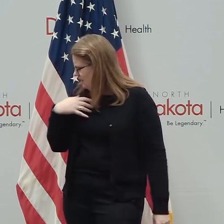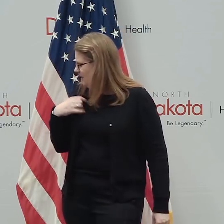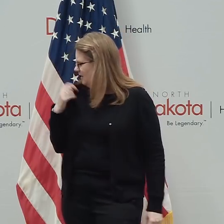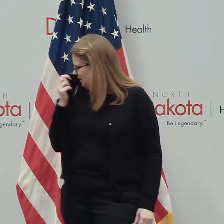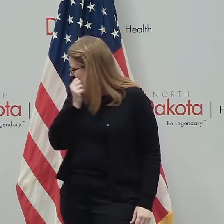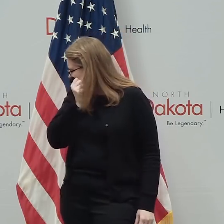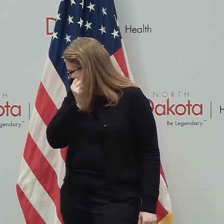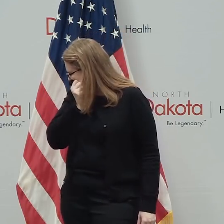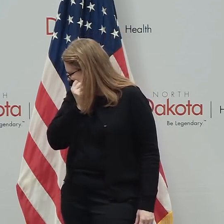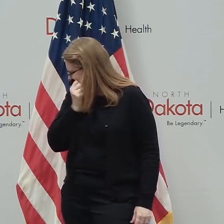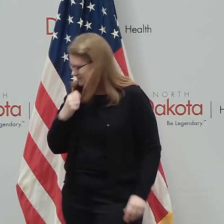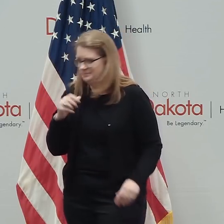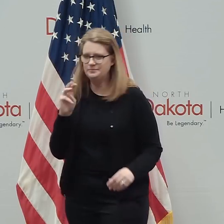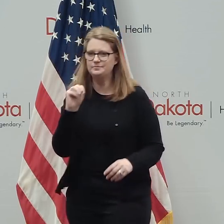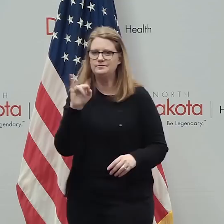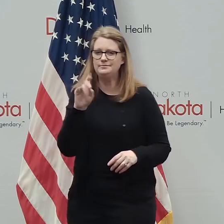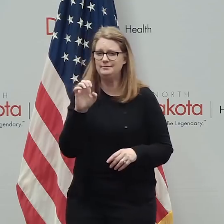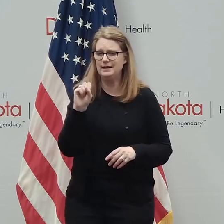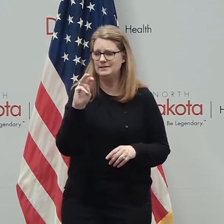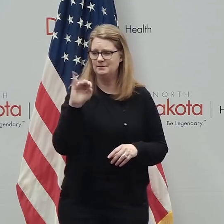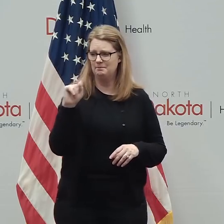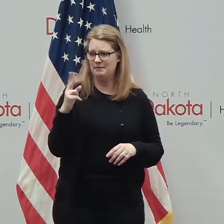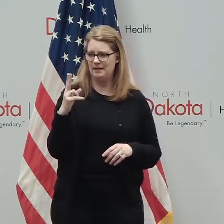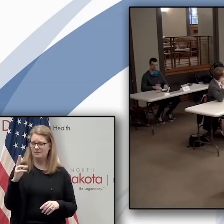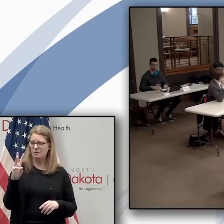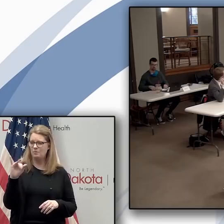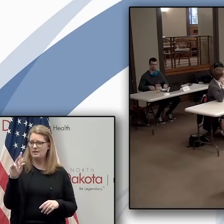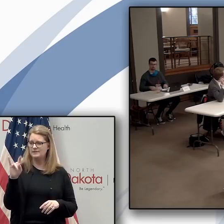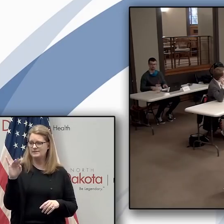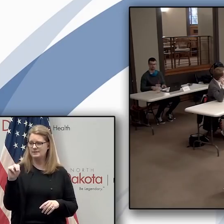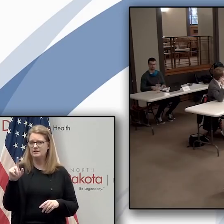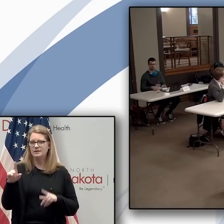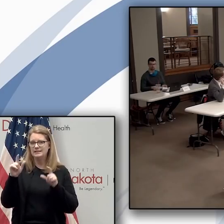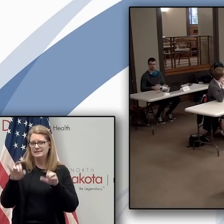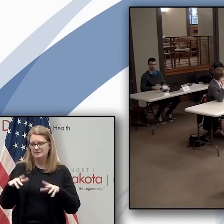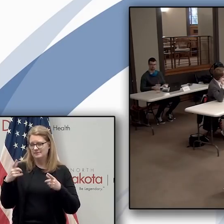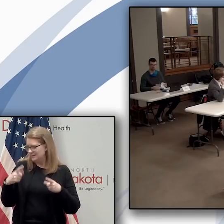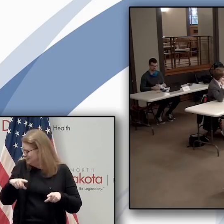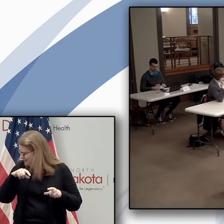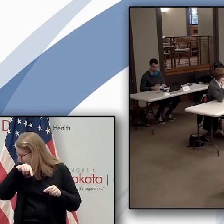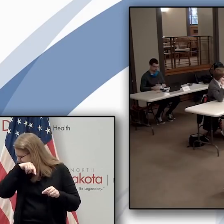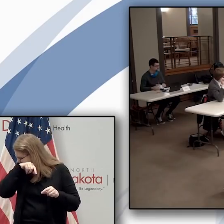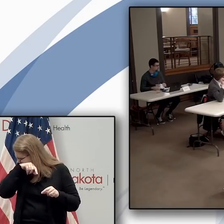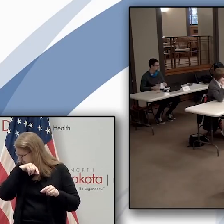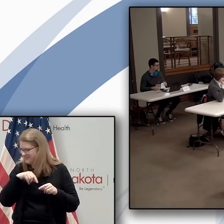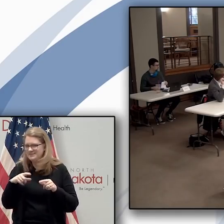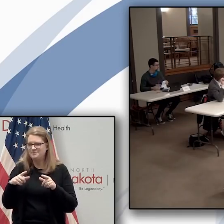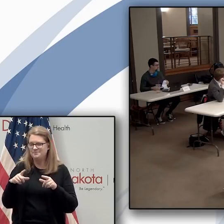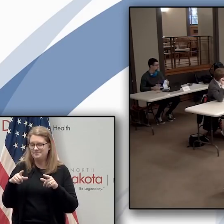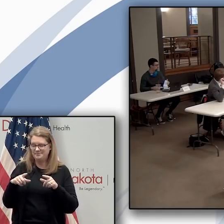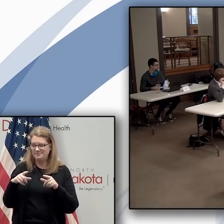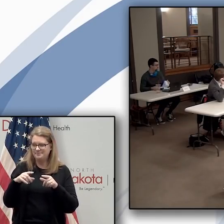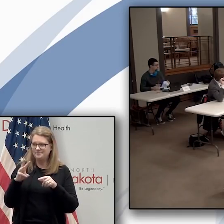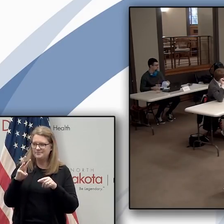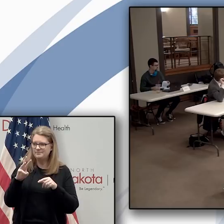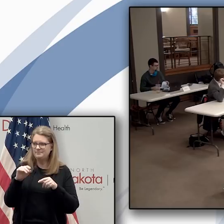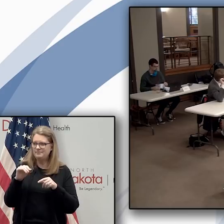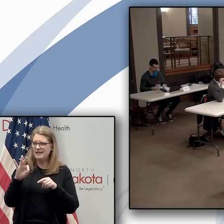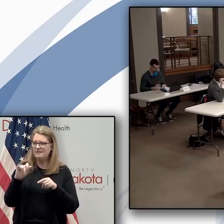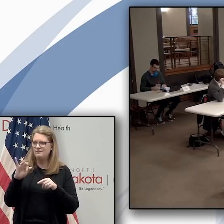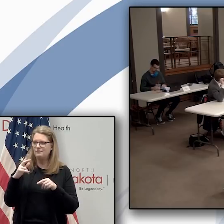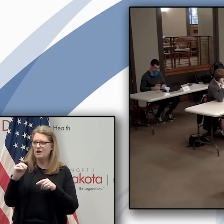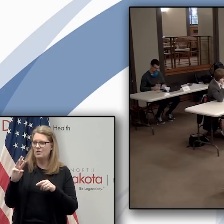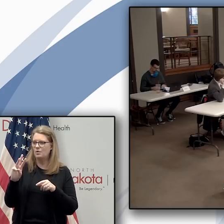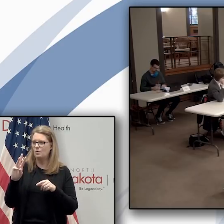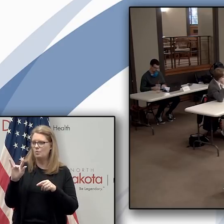Mike Smith, 660 KYZ in Williston. Because testing events were canceled in Fargo and Williston due to the shortage,